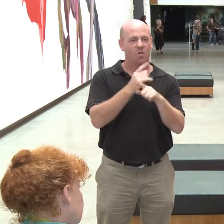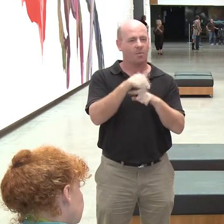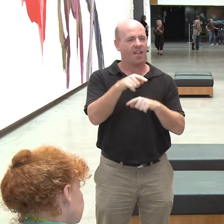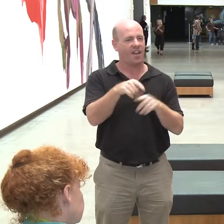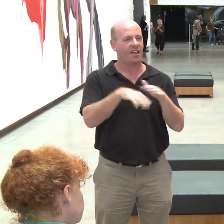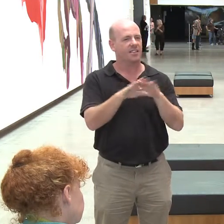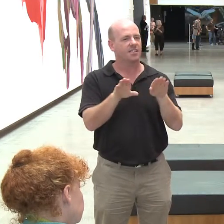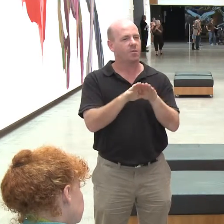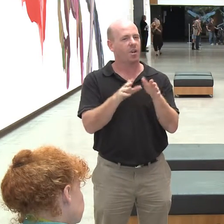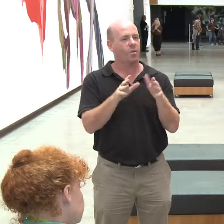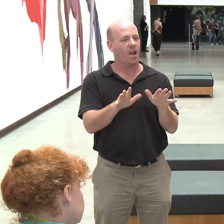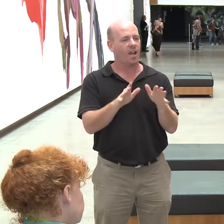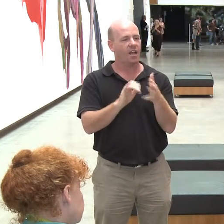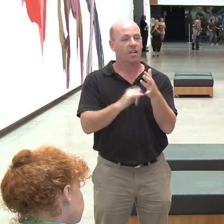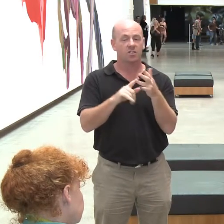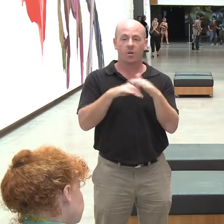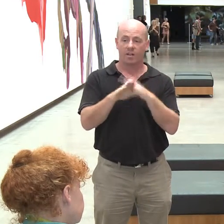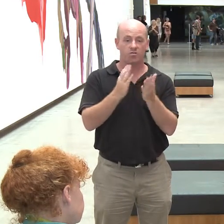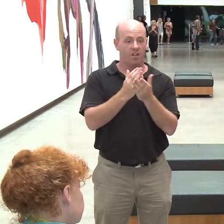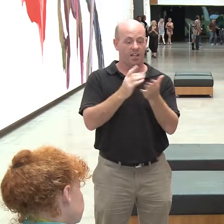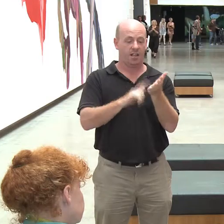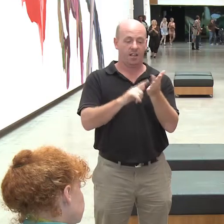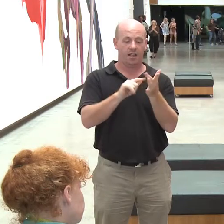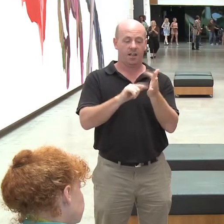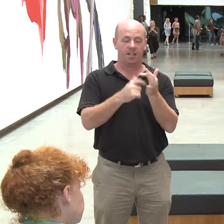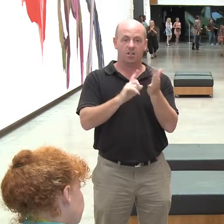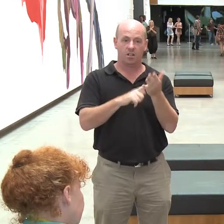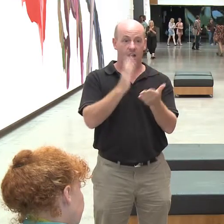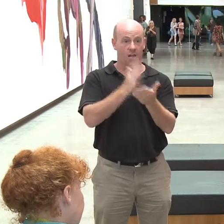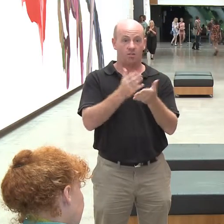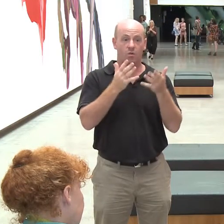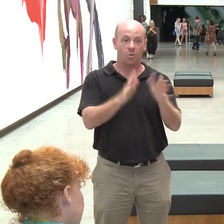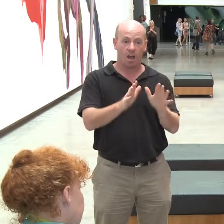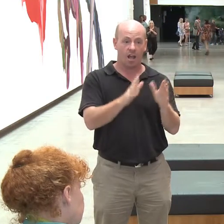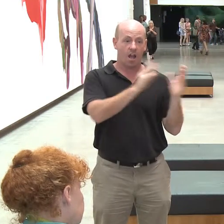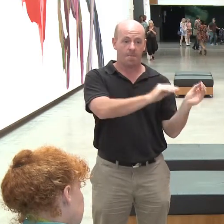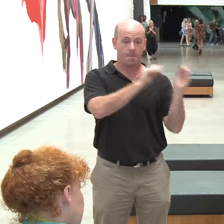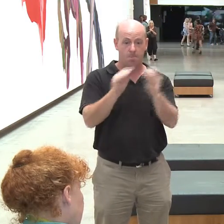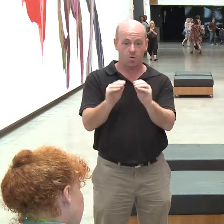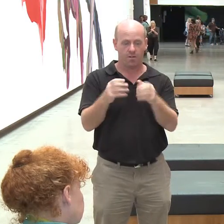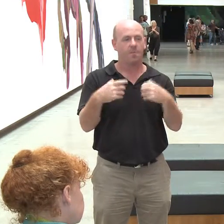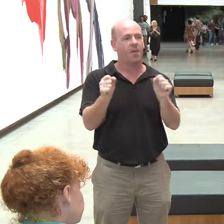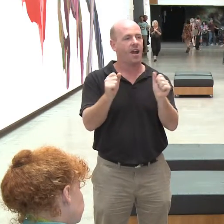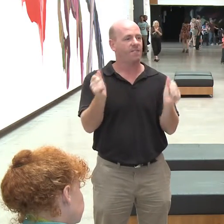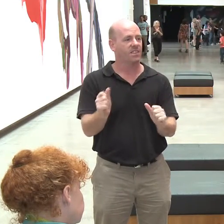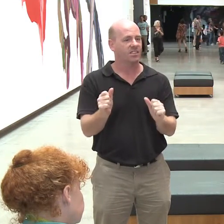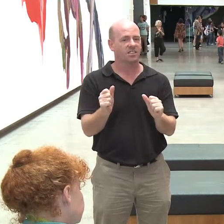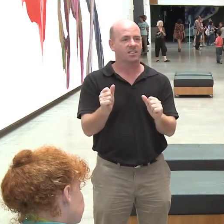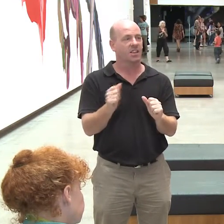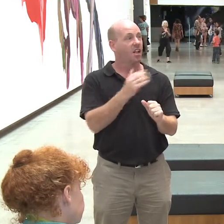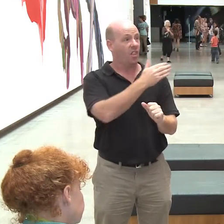way. So in a very literal sense, that was completely the way this work came about, where